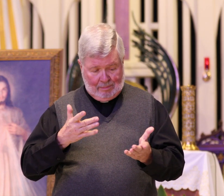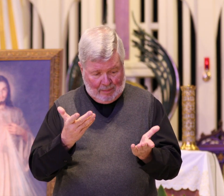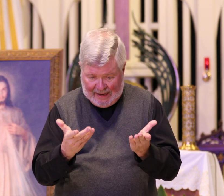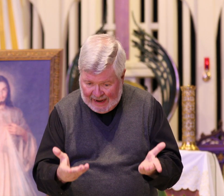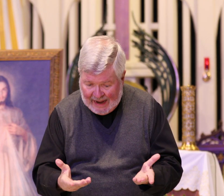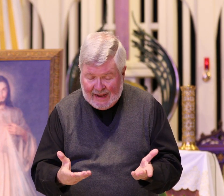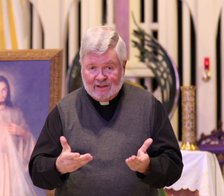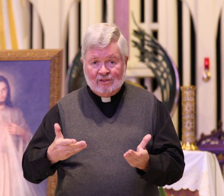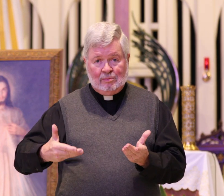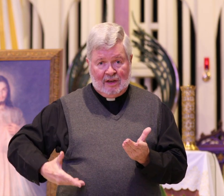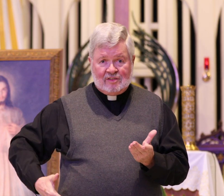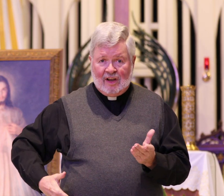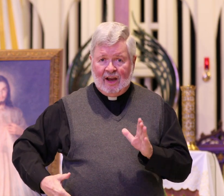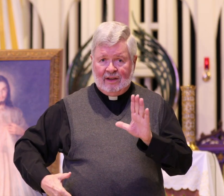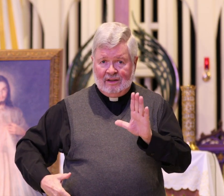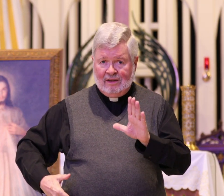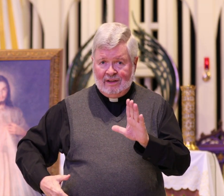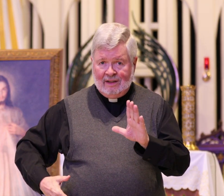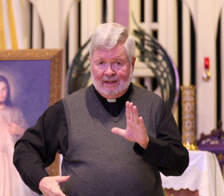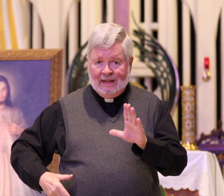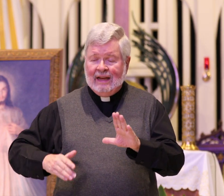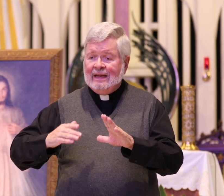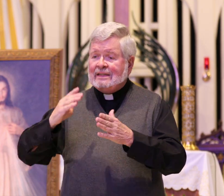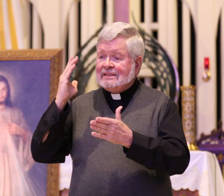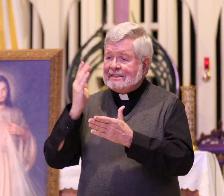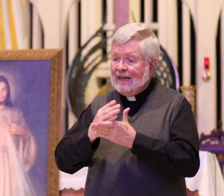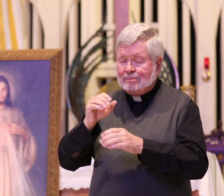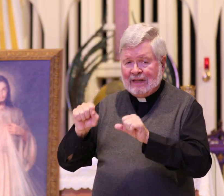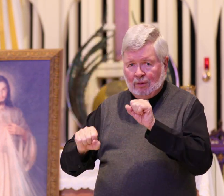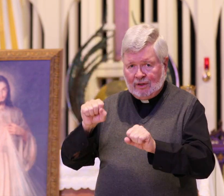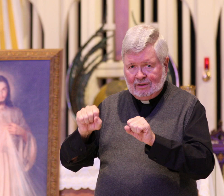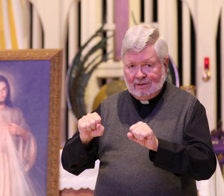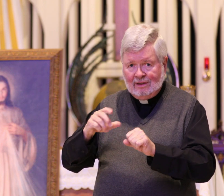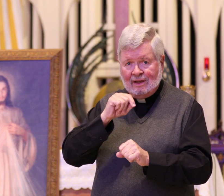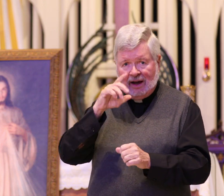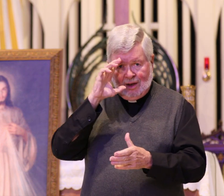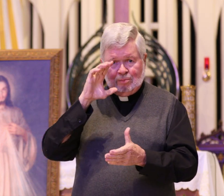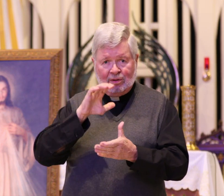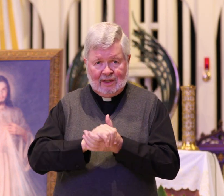my hands, my side. Stop doubting and believe."